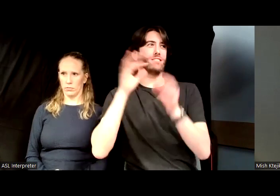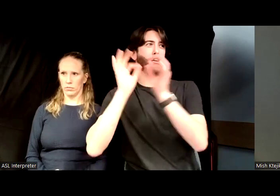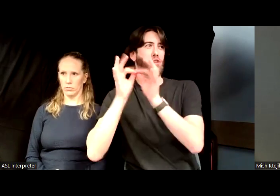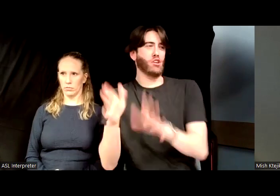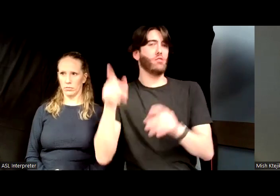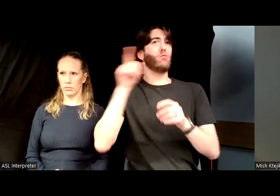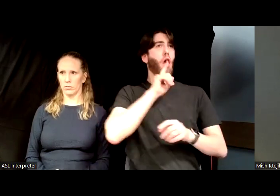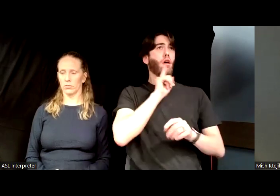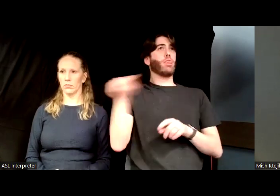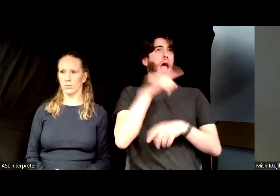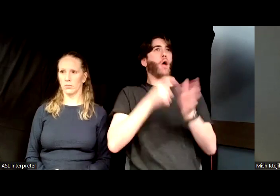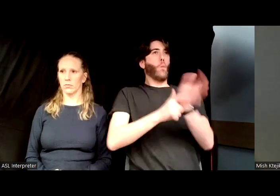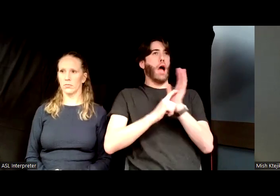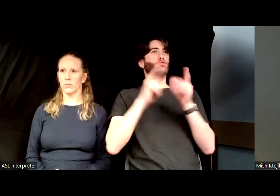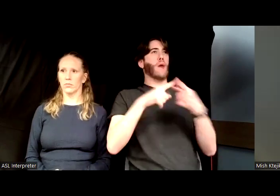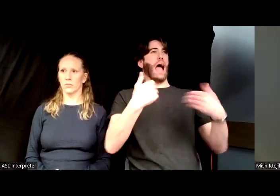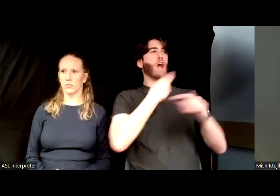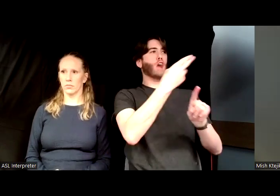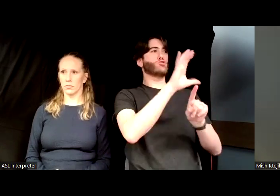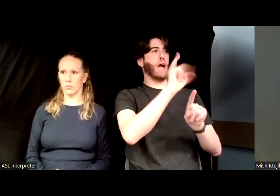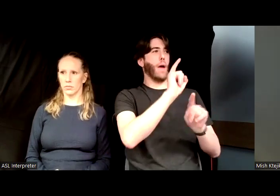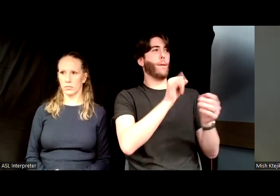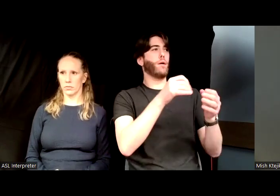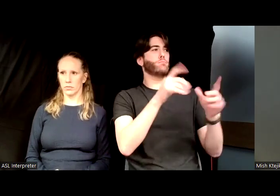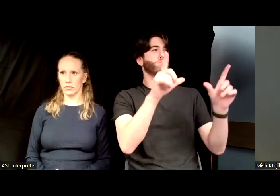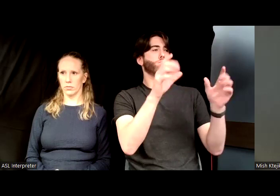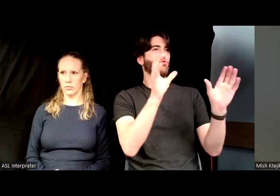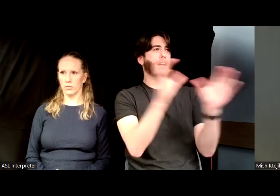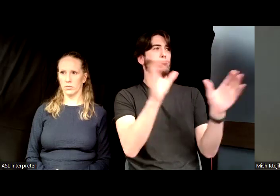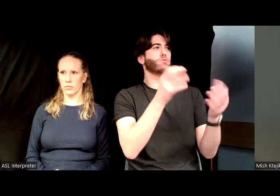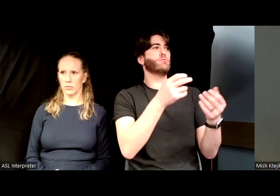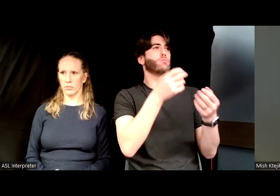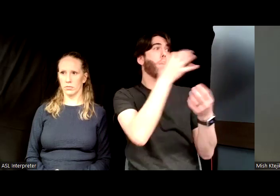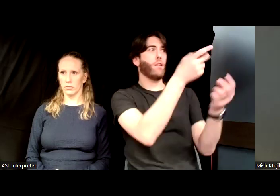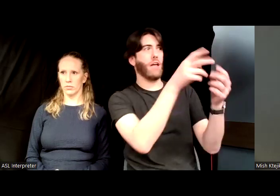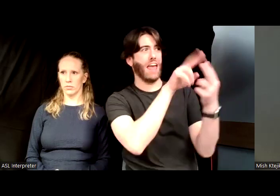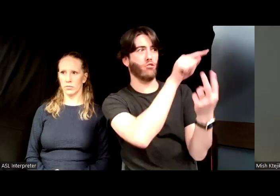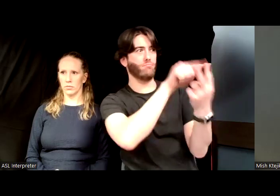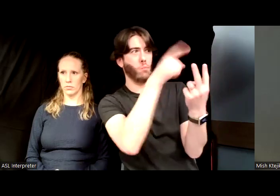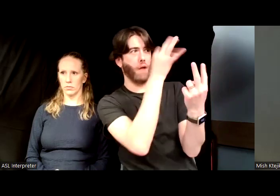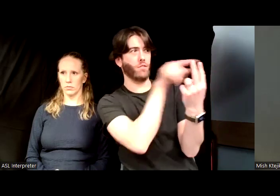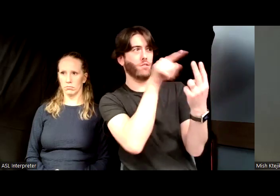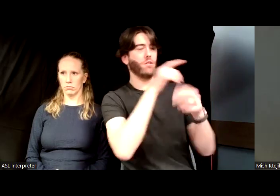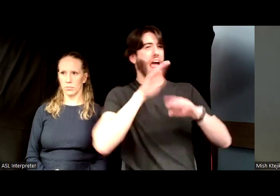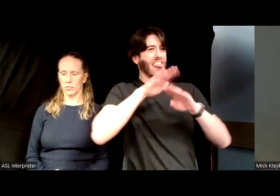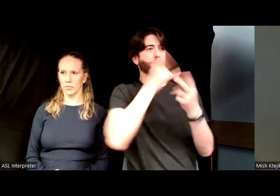I know myself and also spoken language interpreters, if they're required to have an HCI certification.